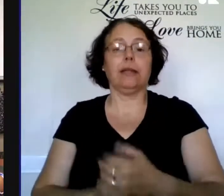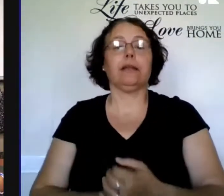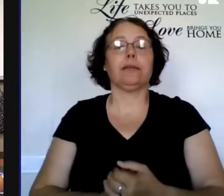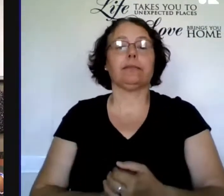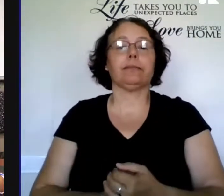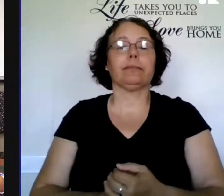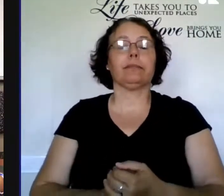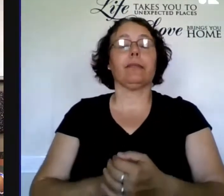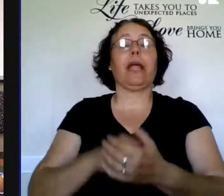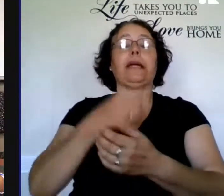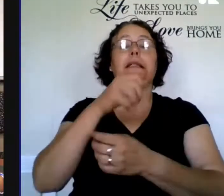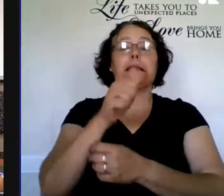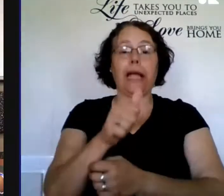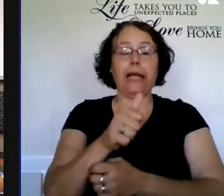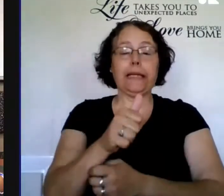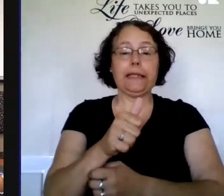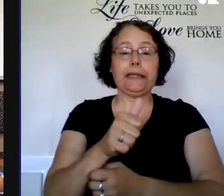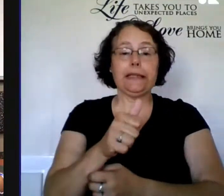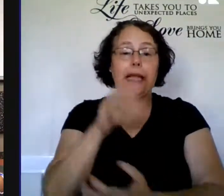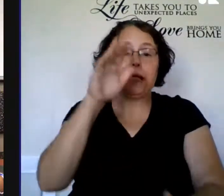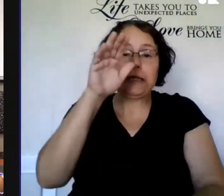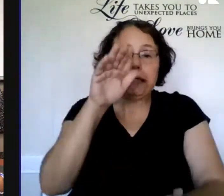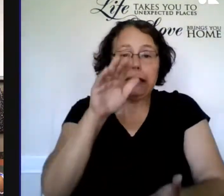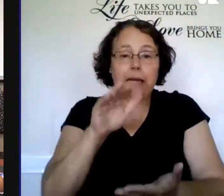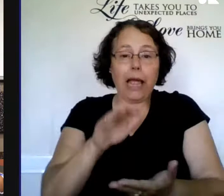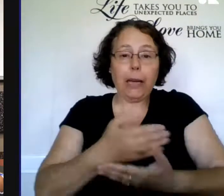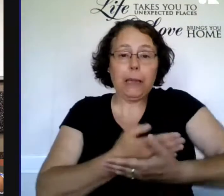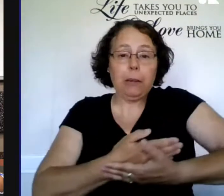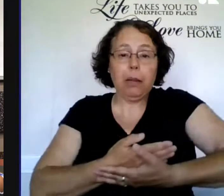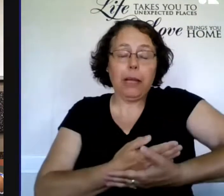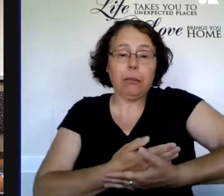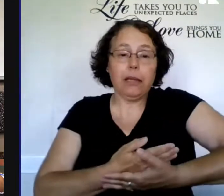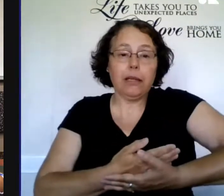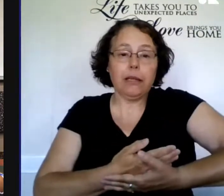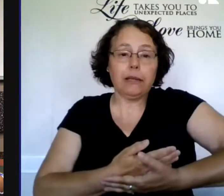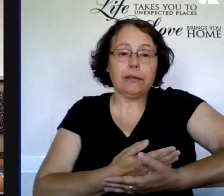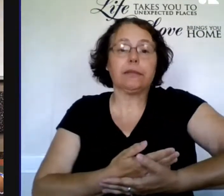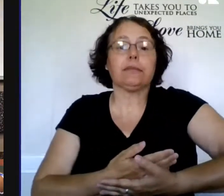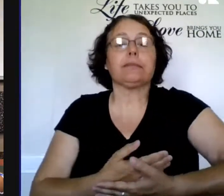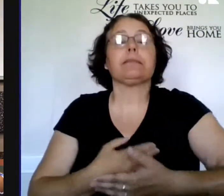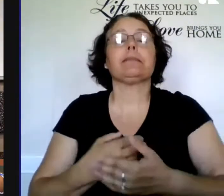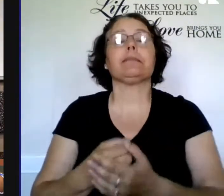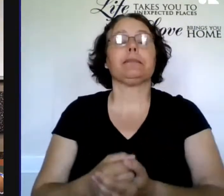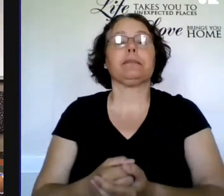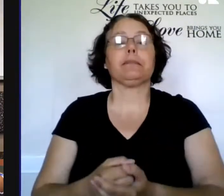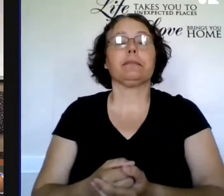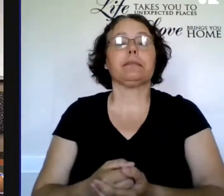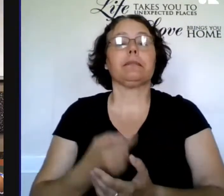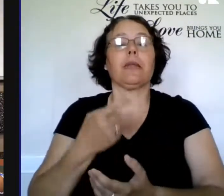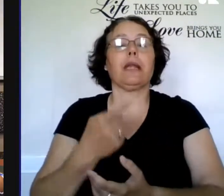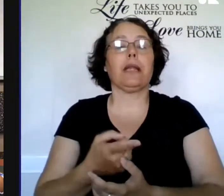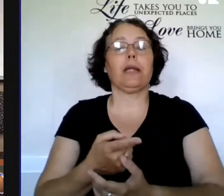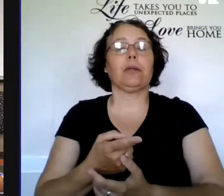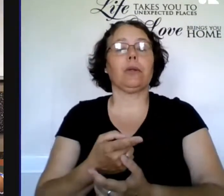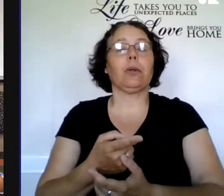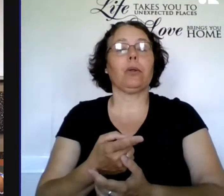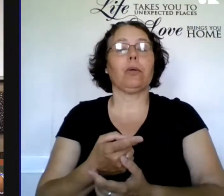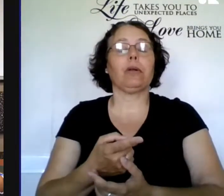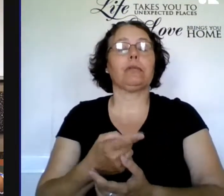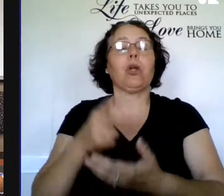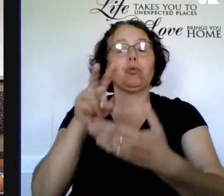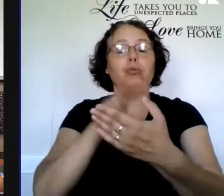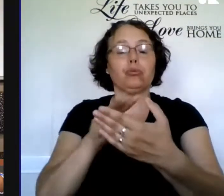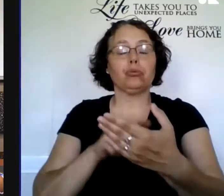10 Tiny Babies by Katz. This one is published and read with